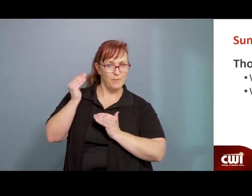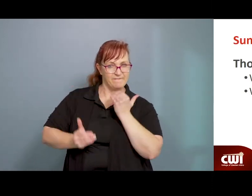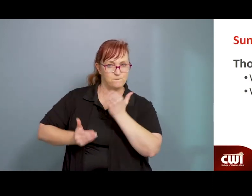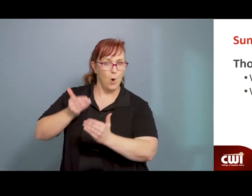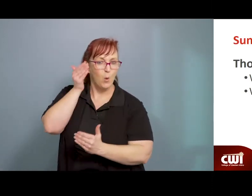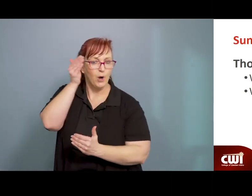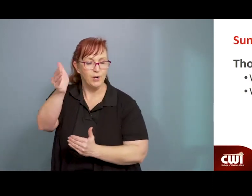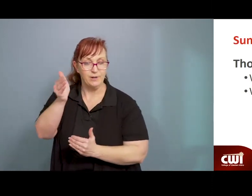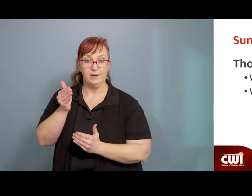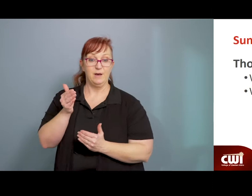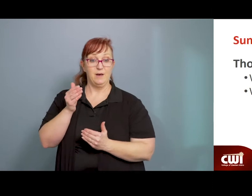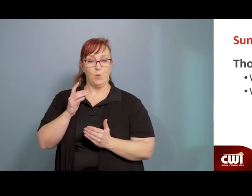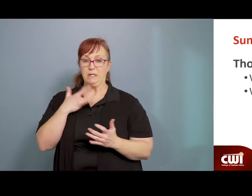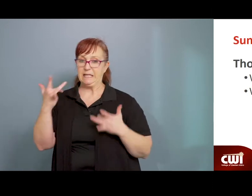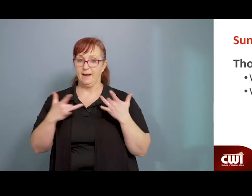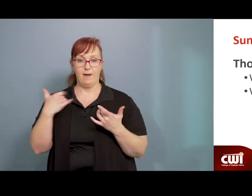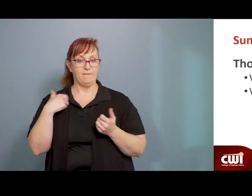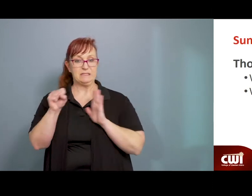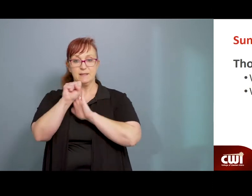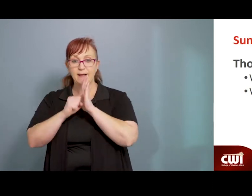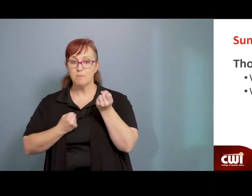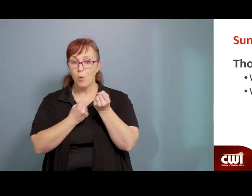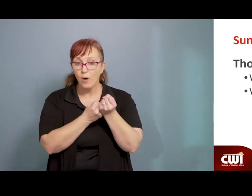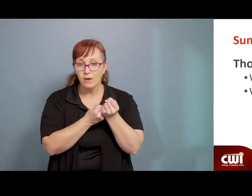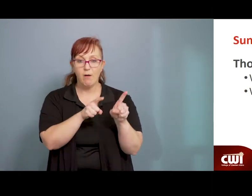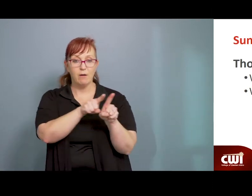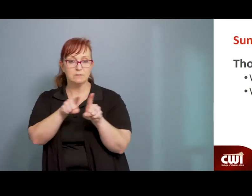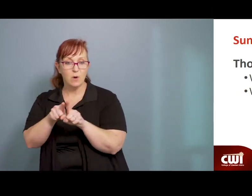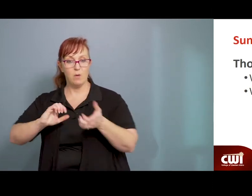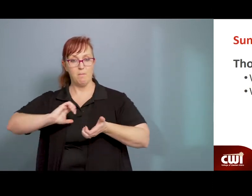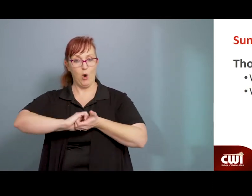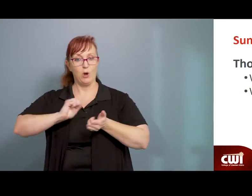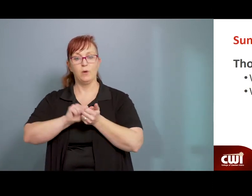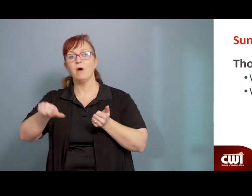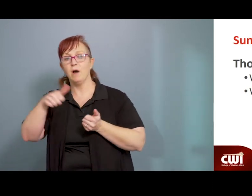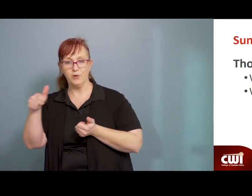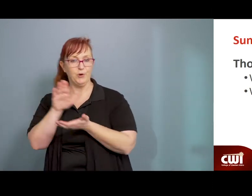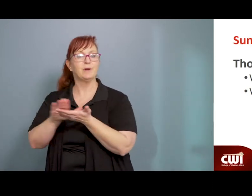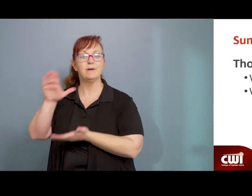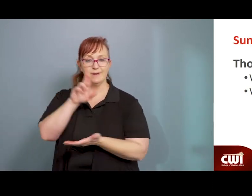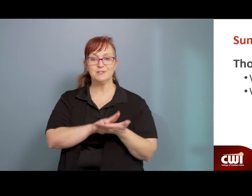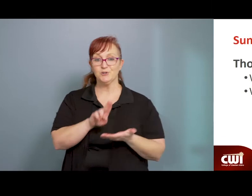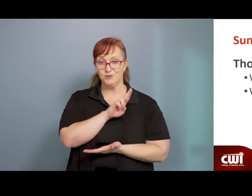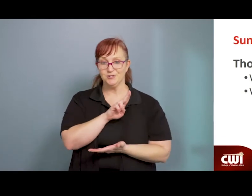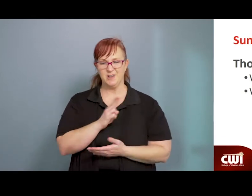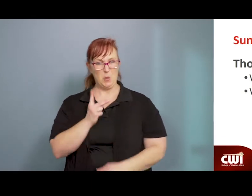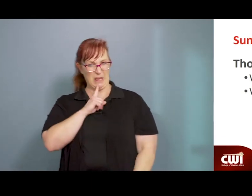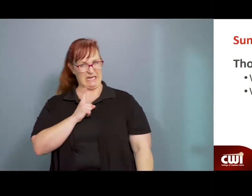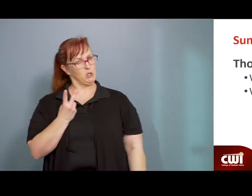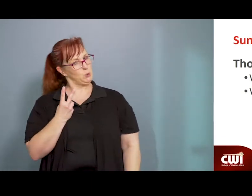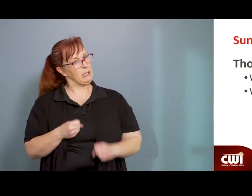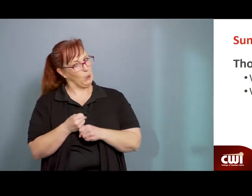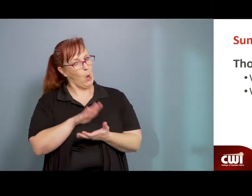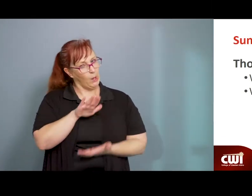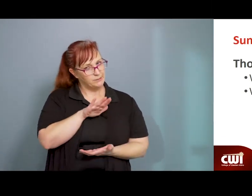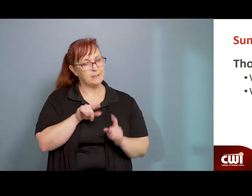support of the state and to also be partnering with all of the other institutions. Now, the 2 years have a different role to play than the